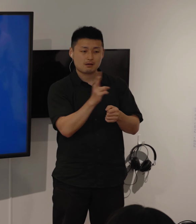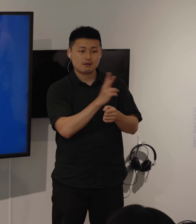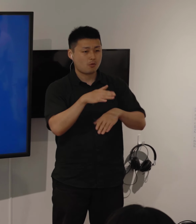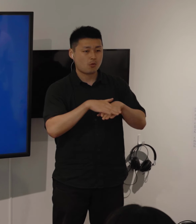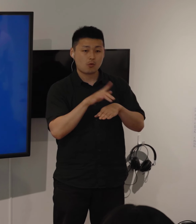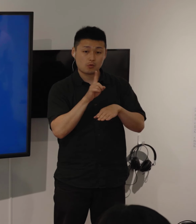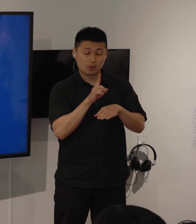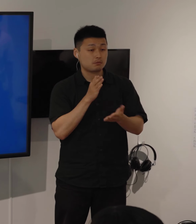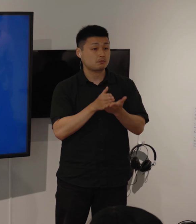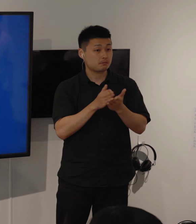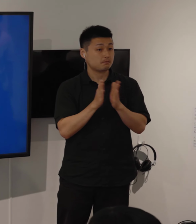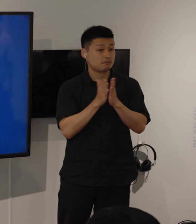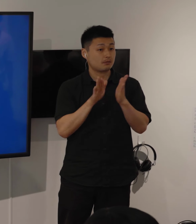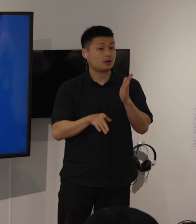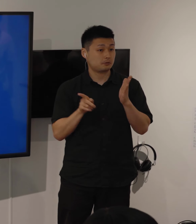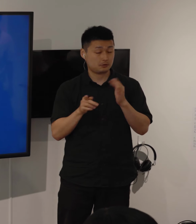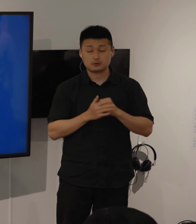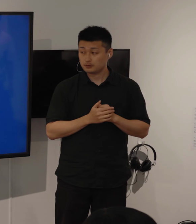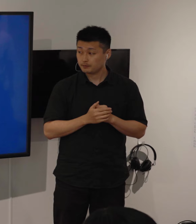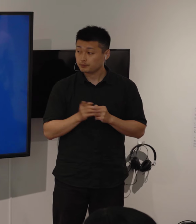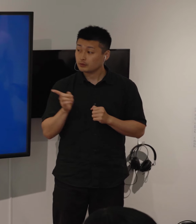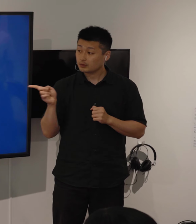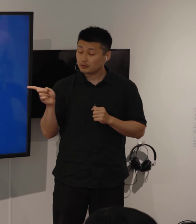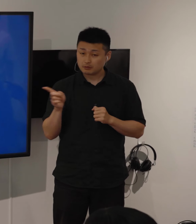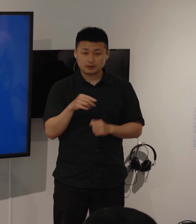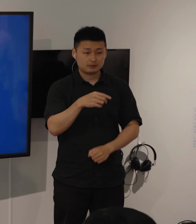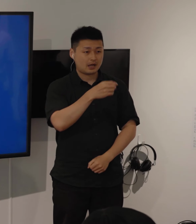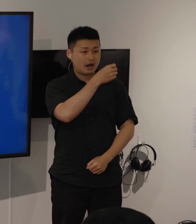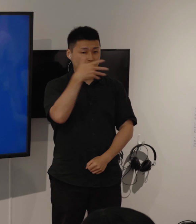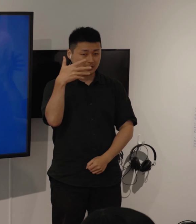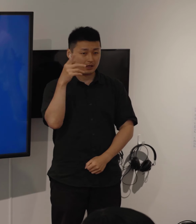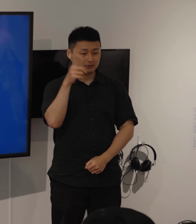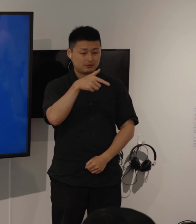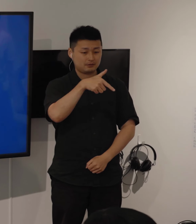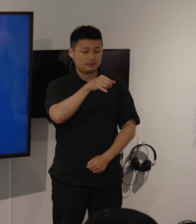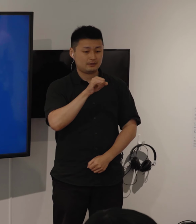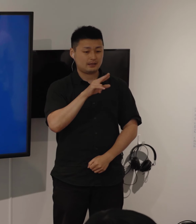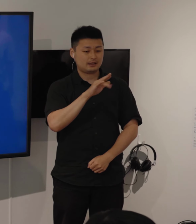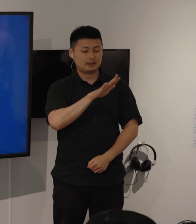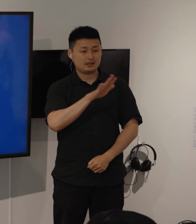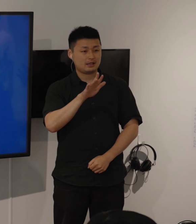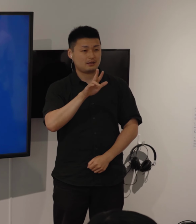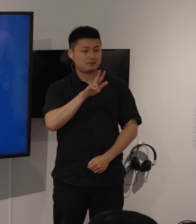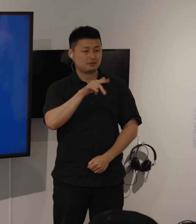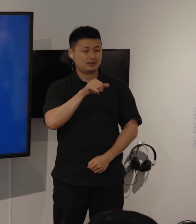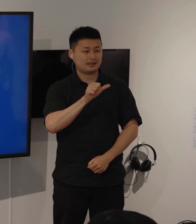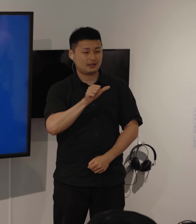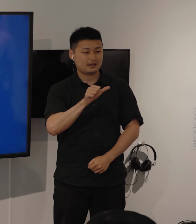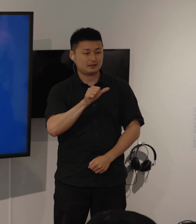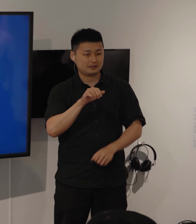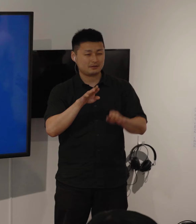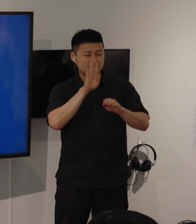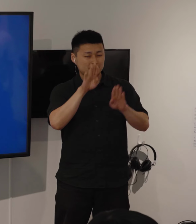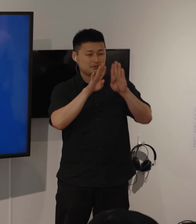I'm working on a big project in Philadelphia at the moment, which is called Look Here. And it involves 2 exhibitions,